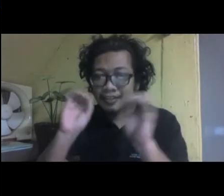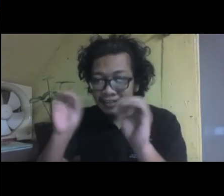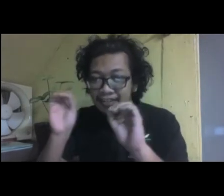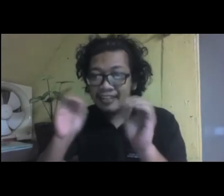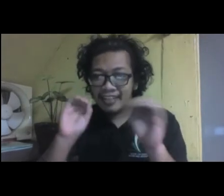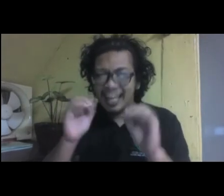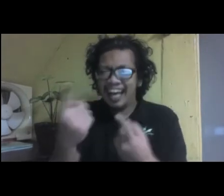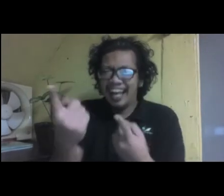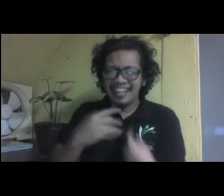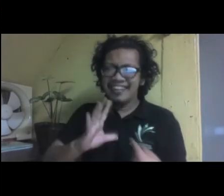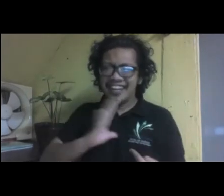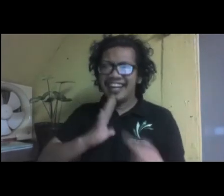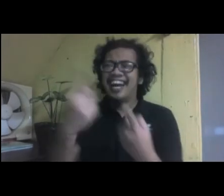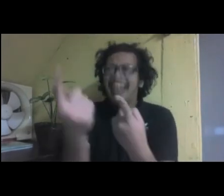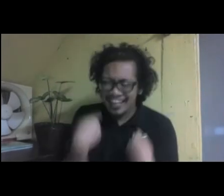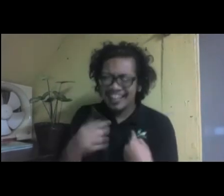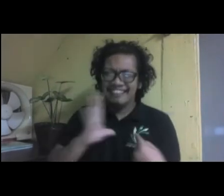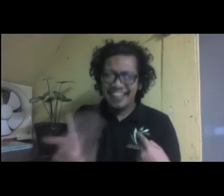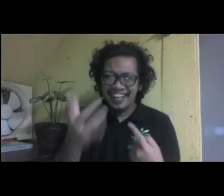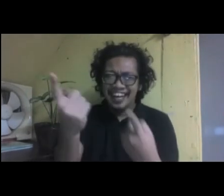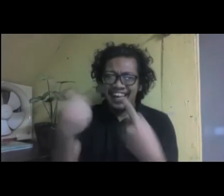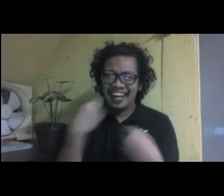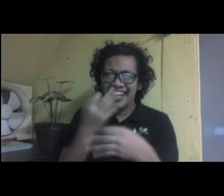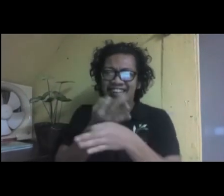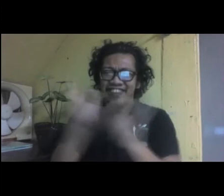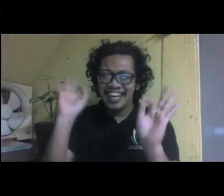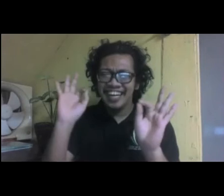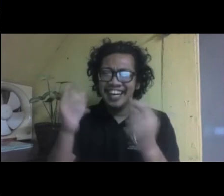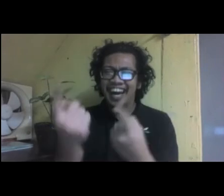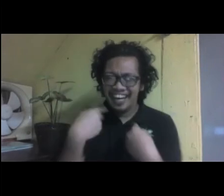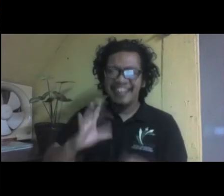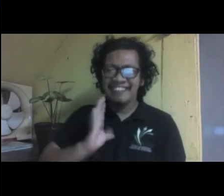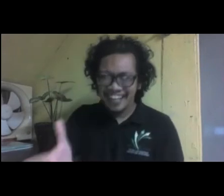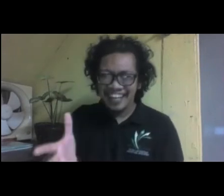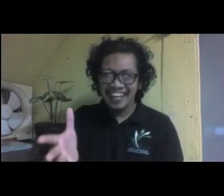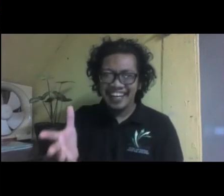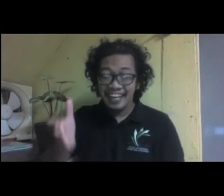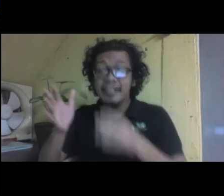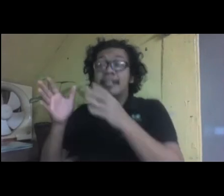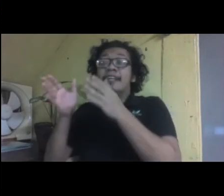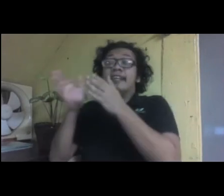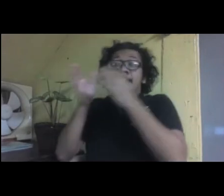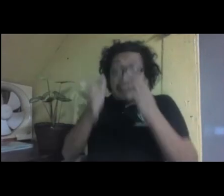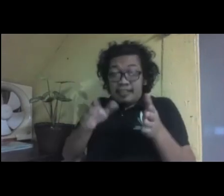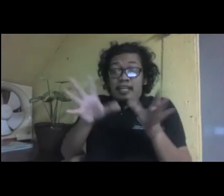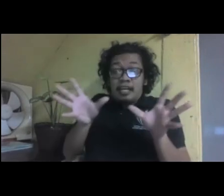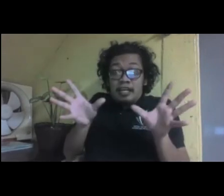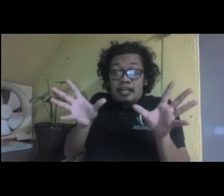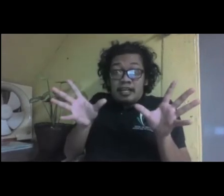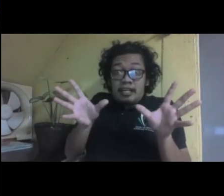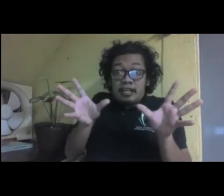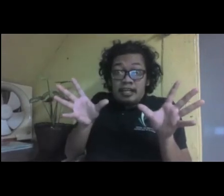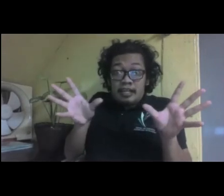Sige. From time even if to time, it's nakita ko lang. yeah, even if it's just like I said, I'll give you our micro break ng 5 minutes, 10